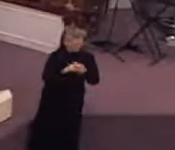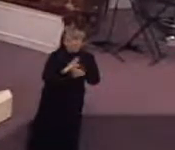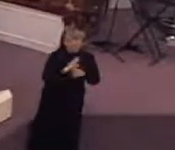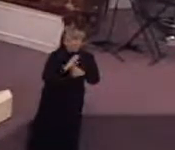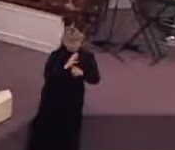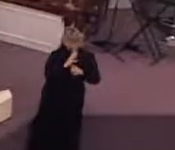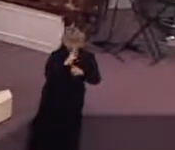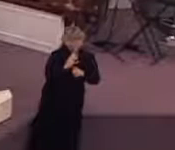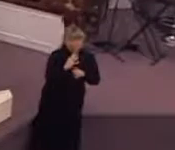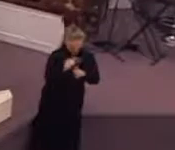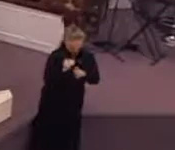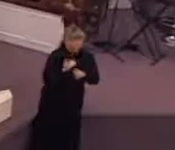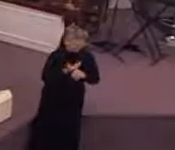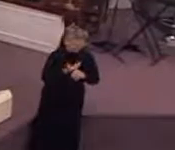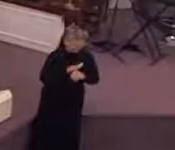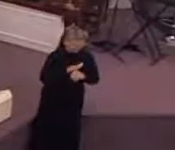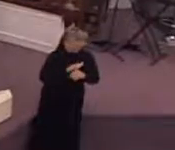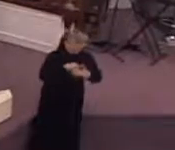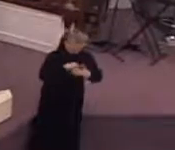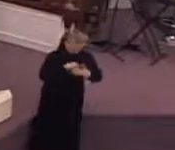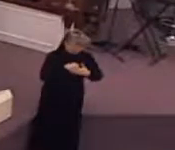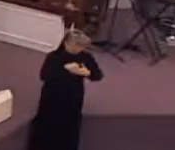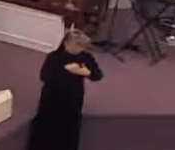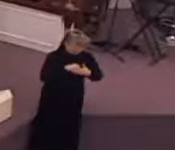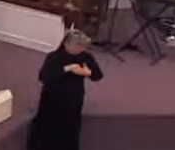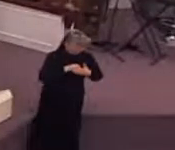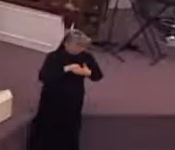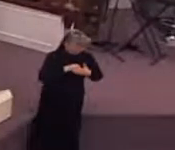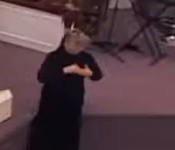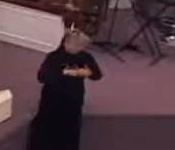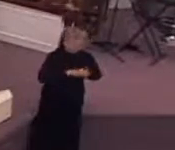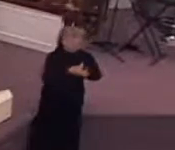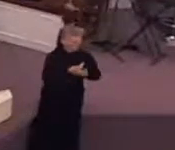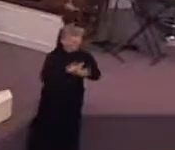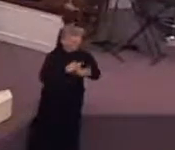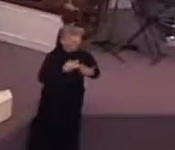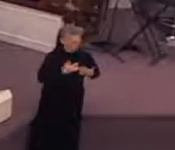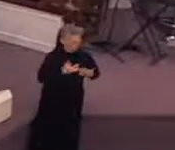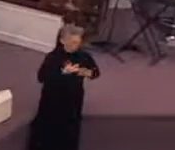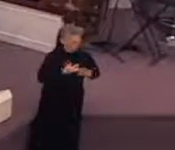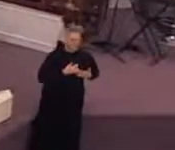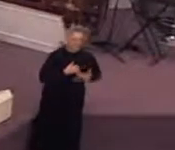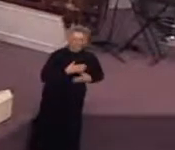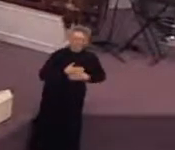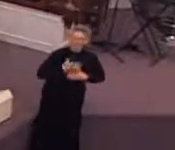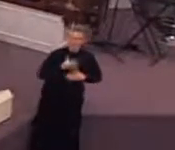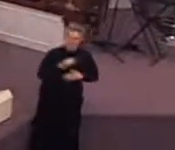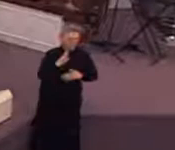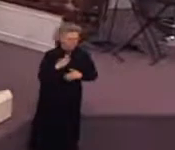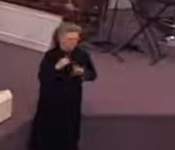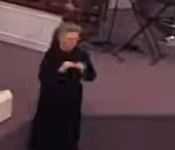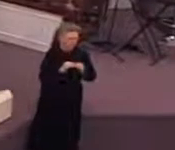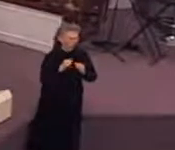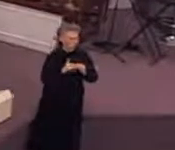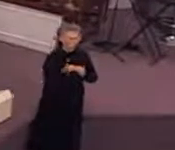Create in us, oh God, a clean heart. Well, I want to please God more than anyone.